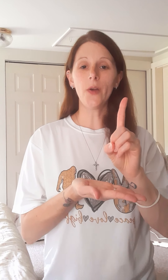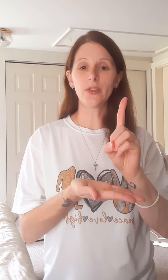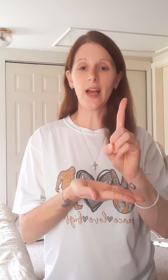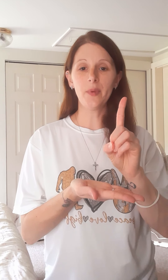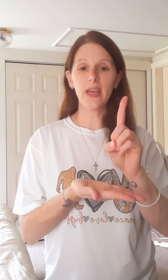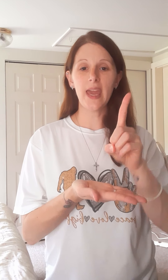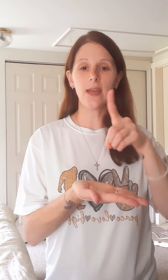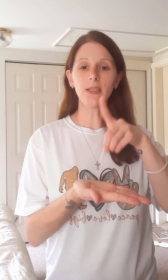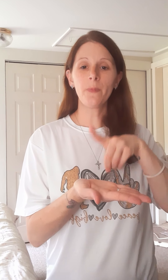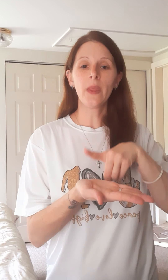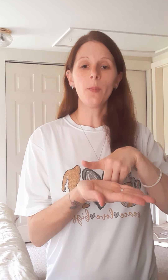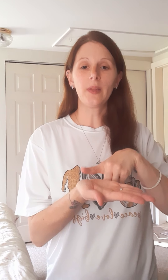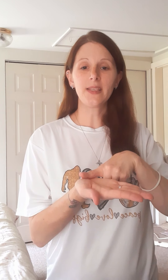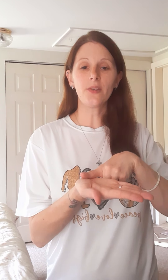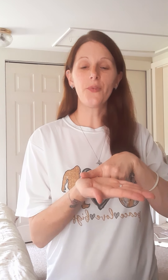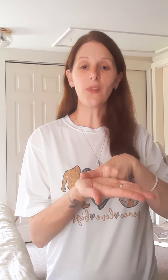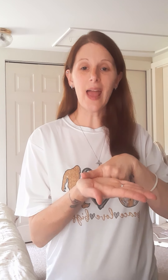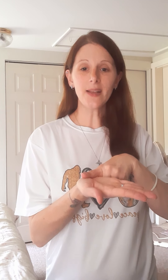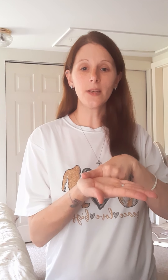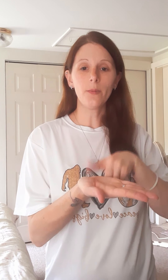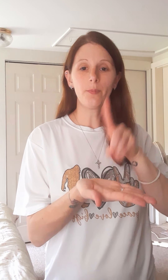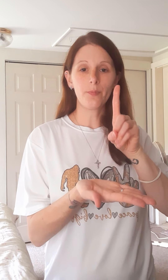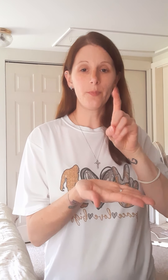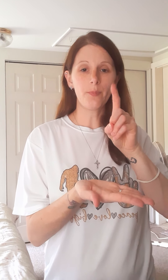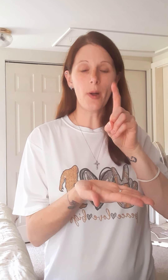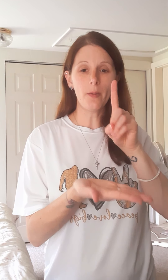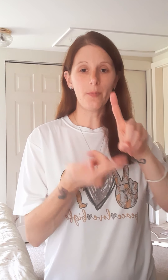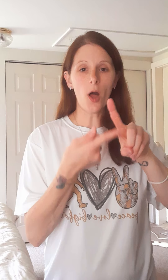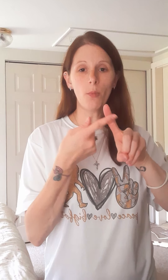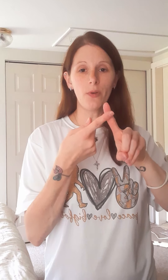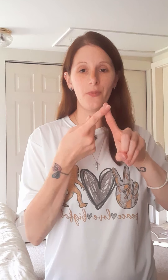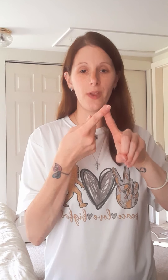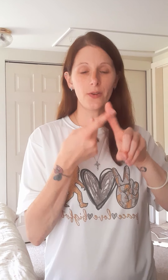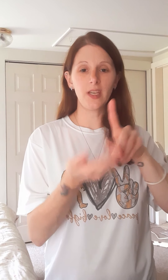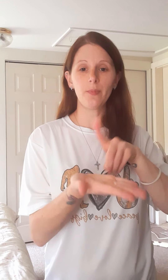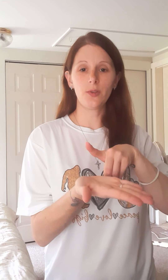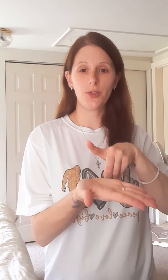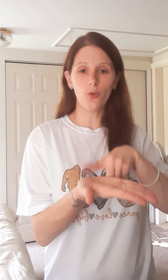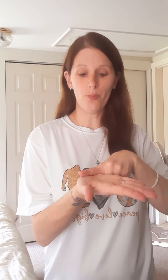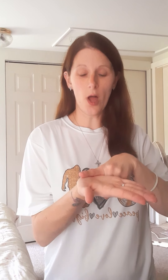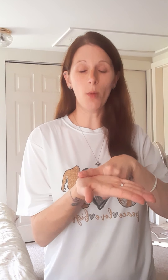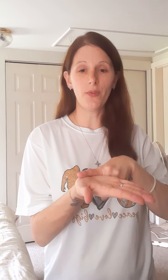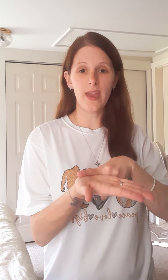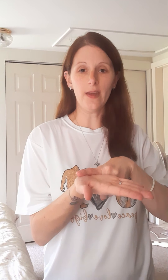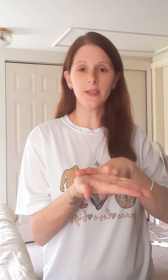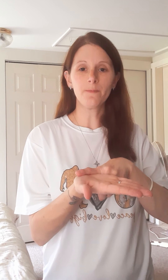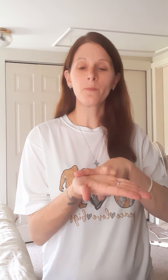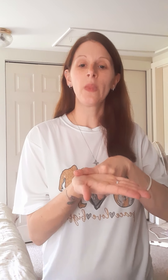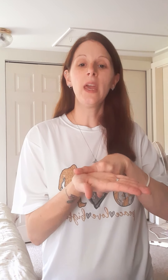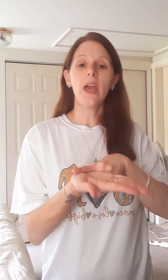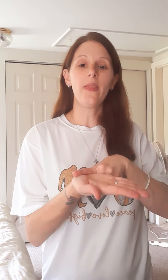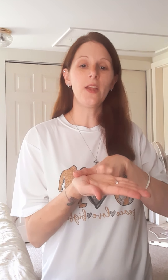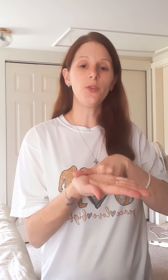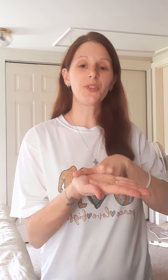your dominant hand placed flat, palm of fingertip to palm of hand, and then you